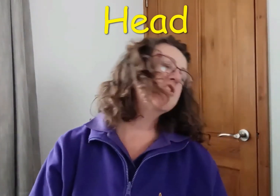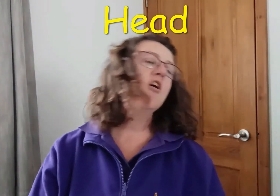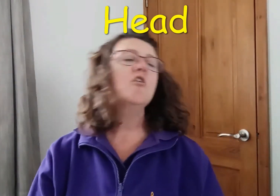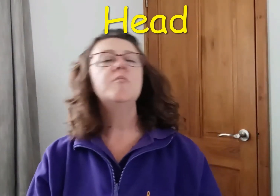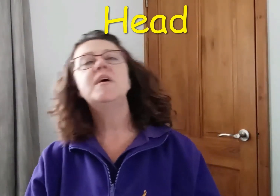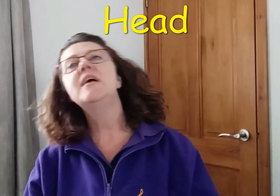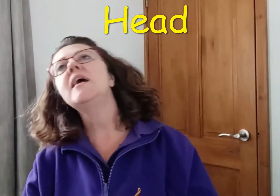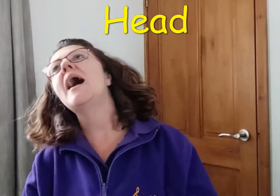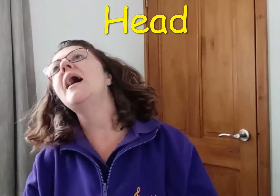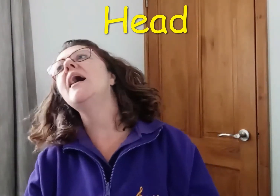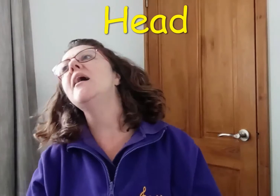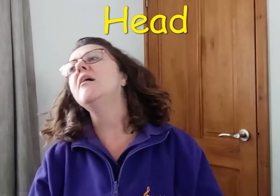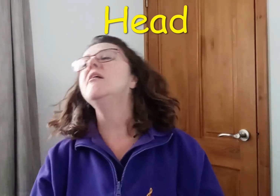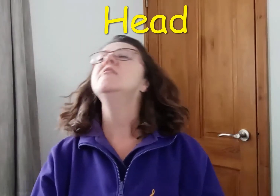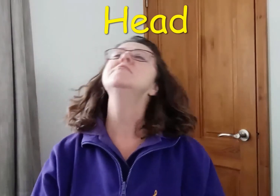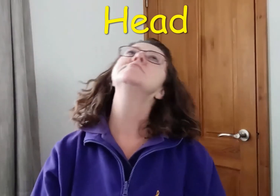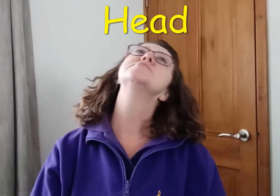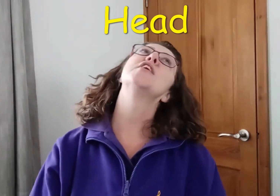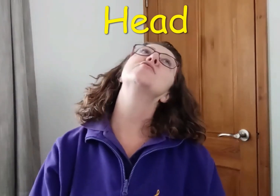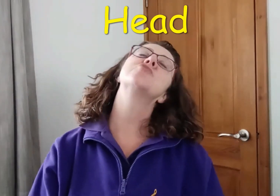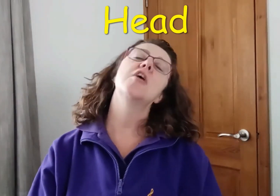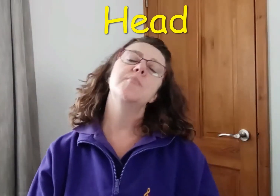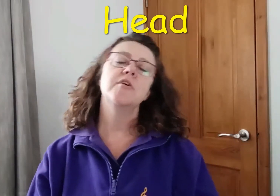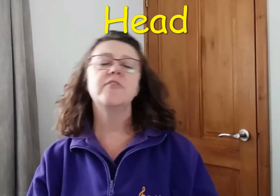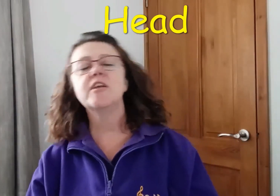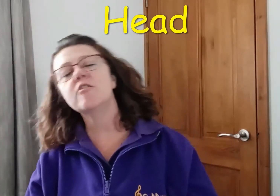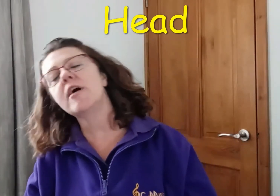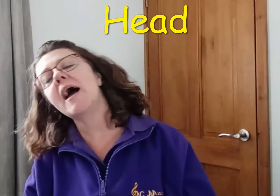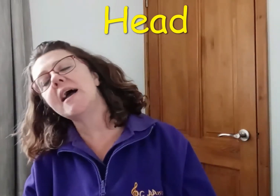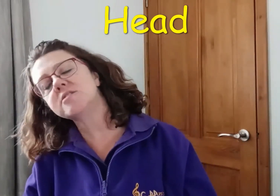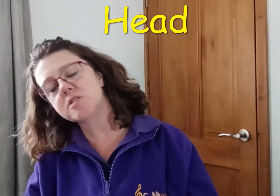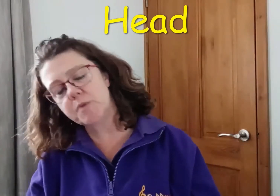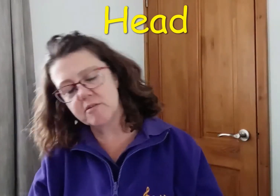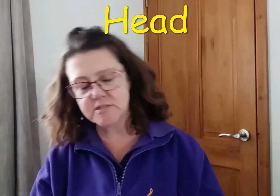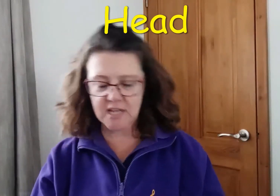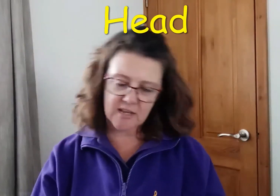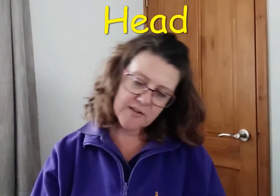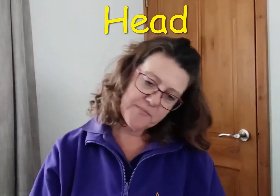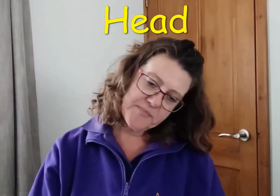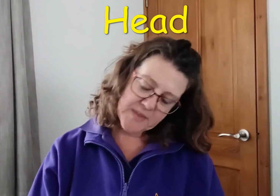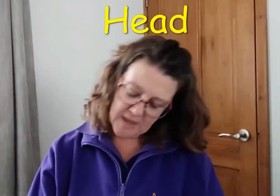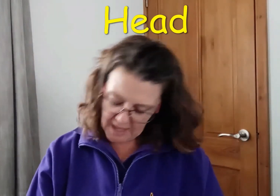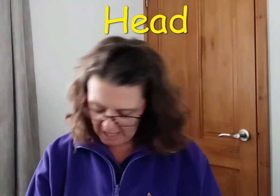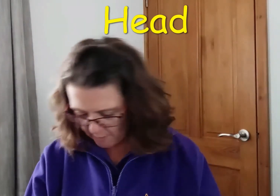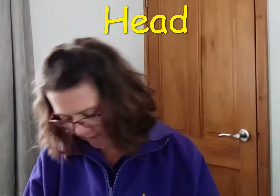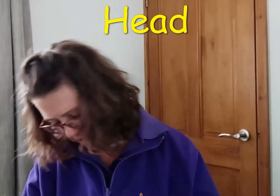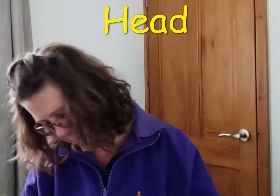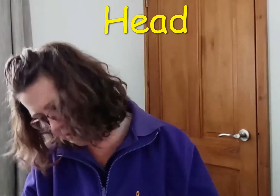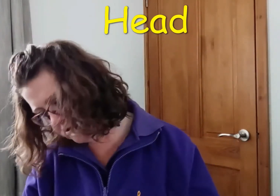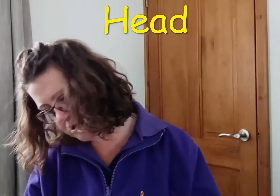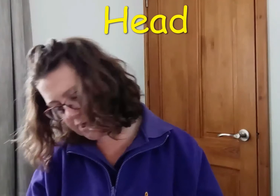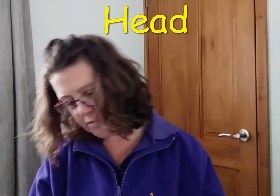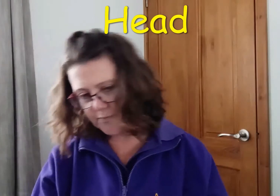Show me how. So try moving your head to the music however you want to.